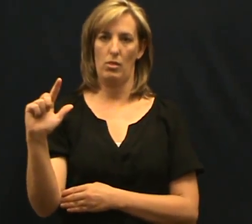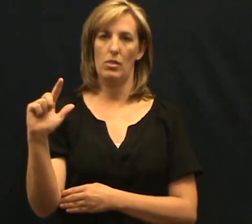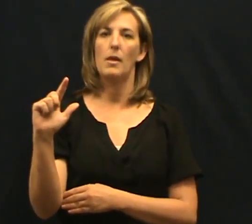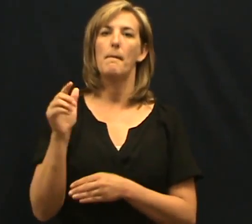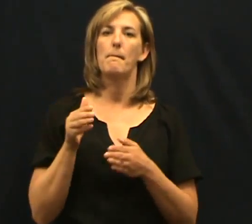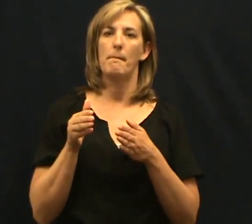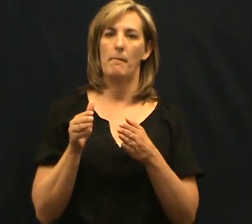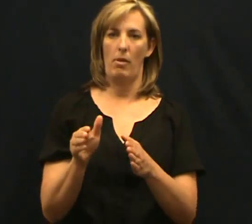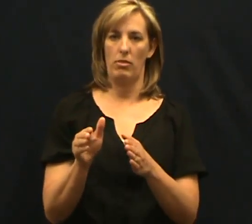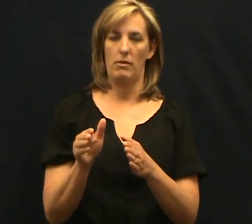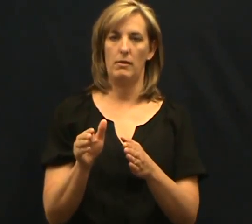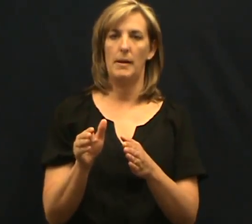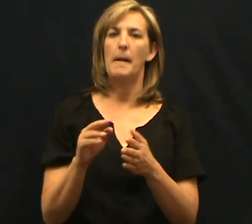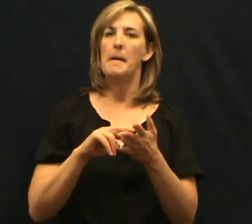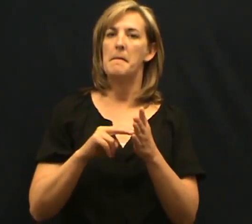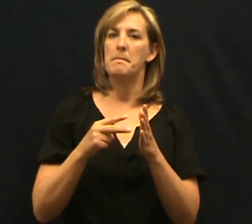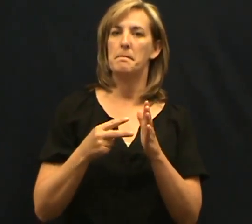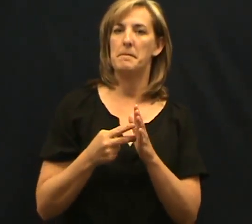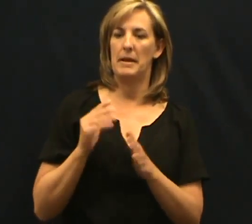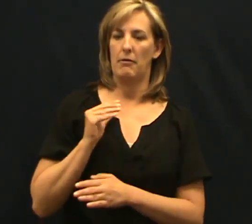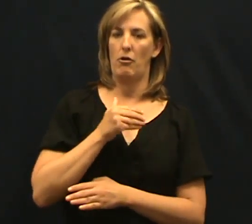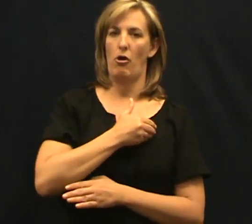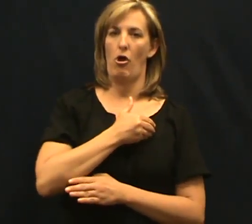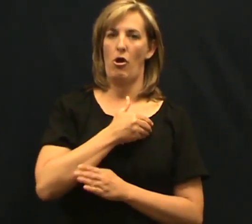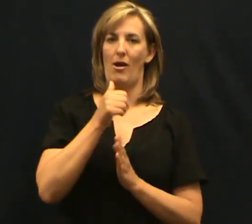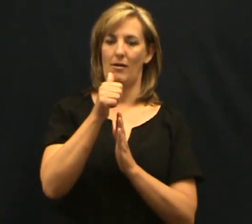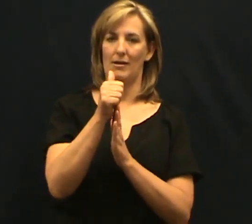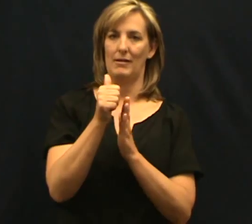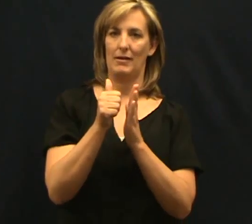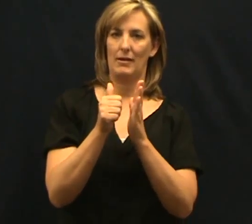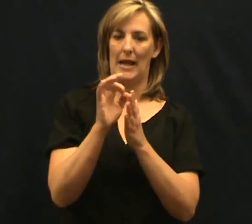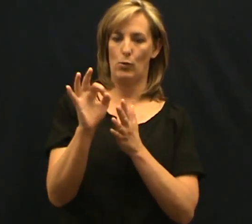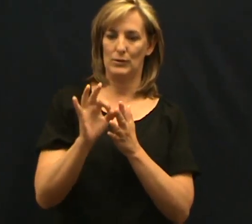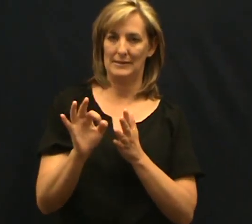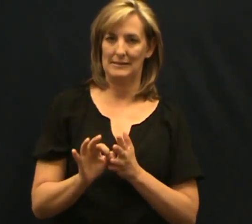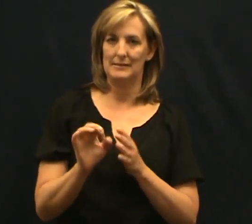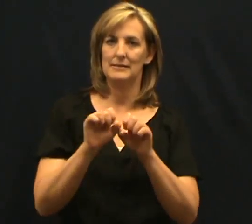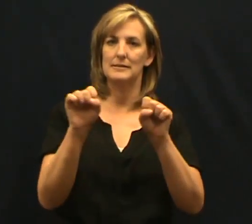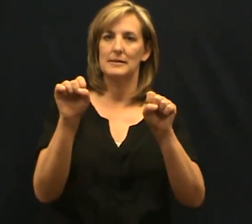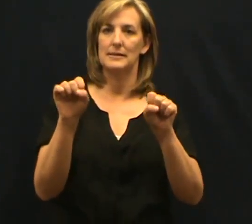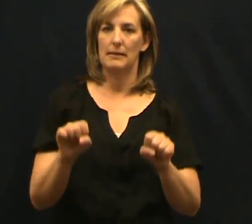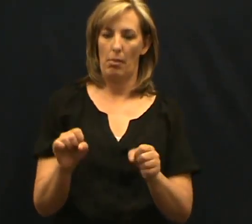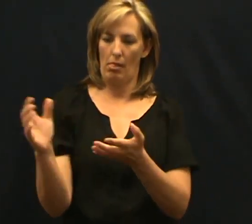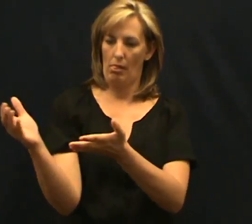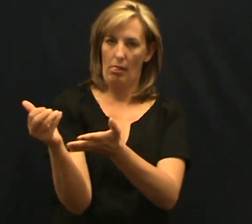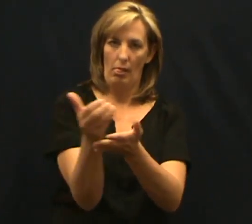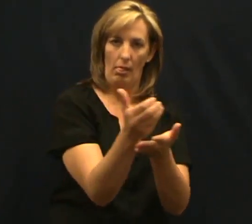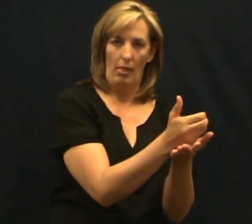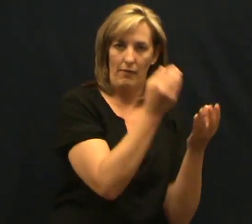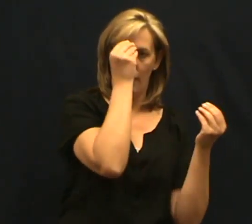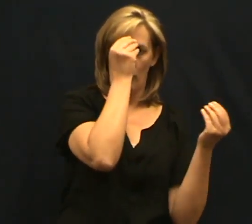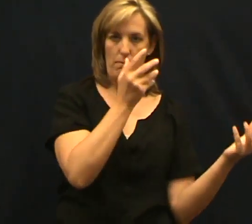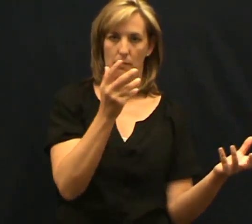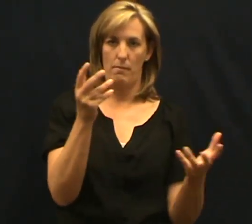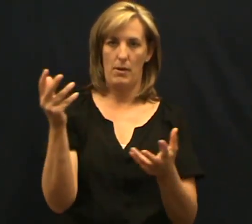systems collect information about transactions, and that the accrual method says that we record revenues